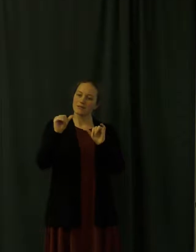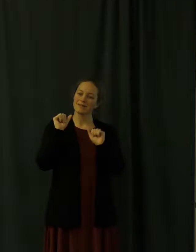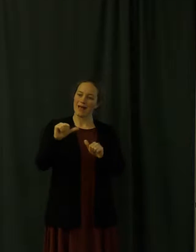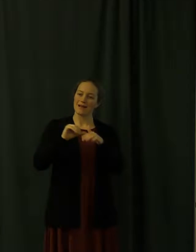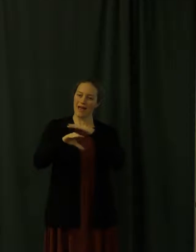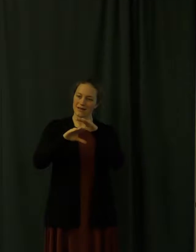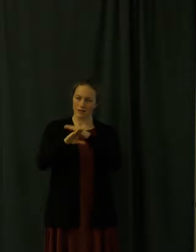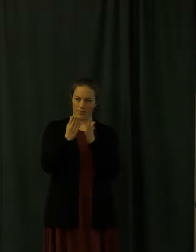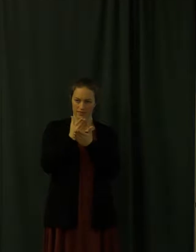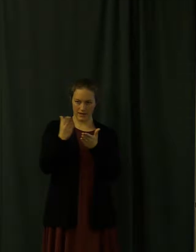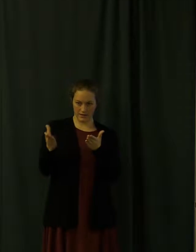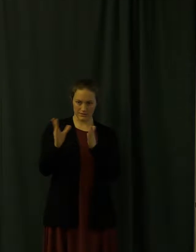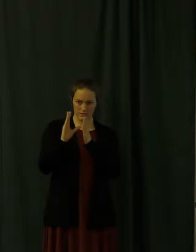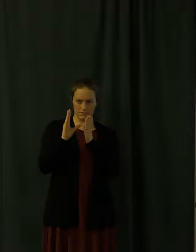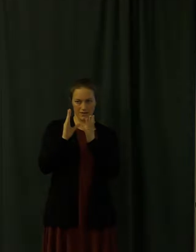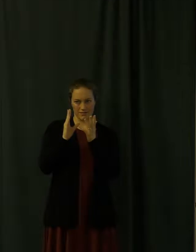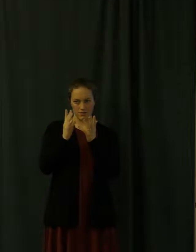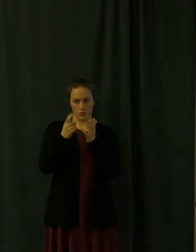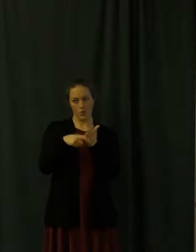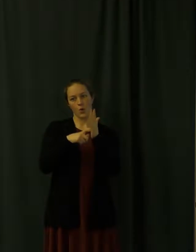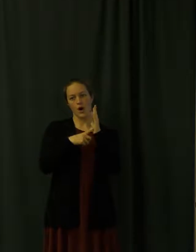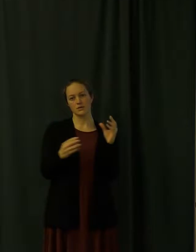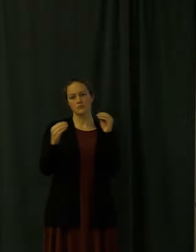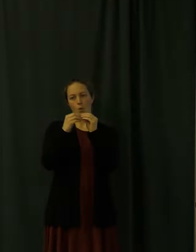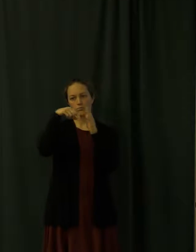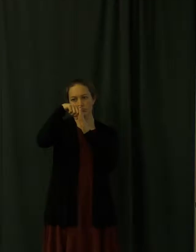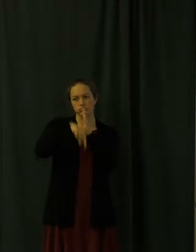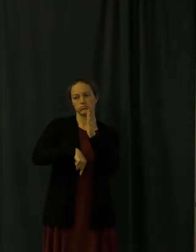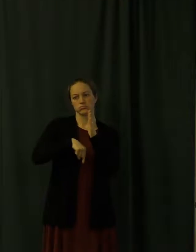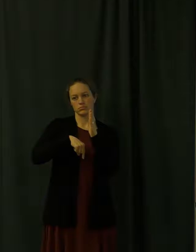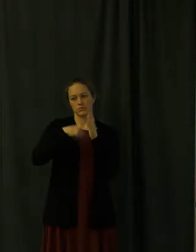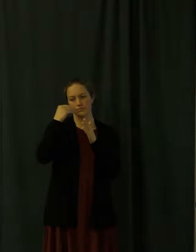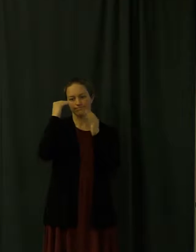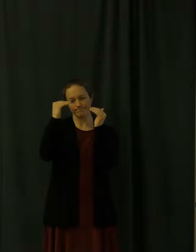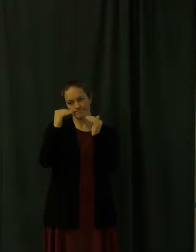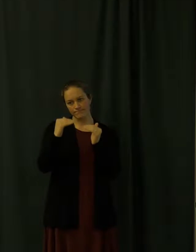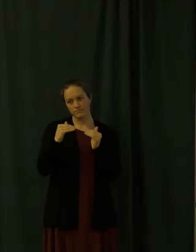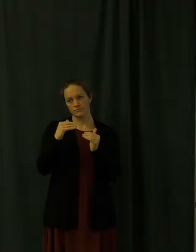it's several steps. Does that make sense?